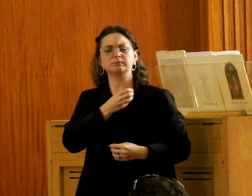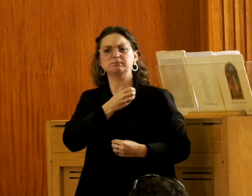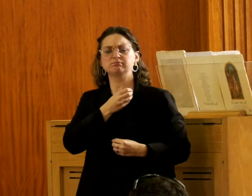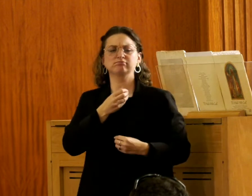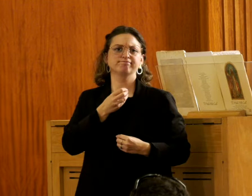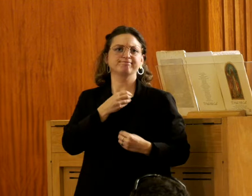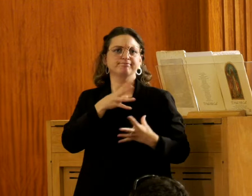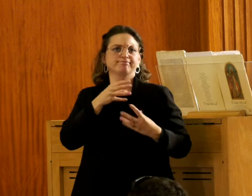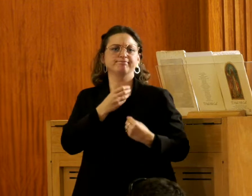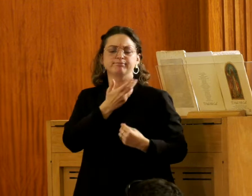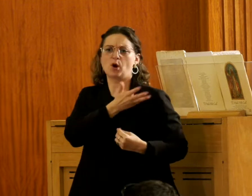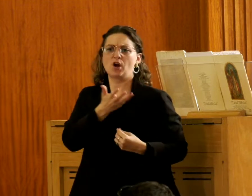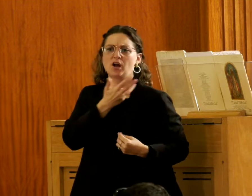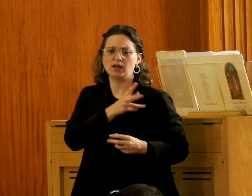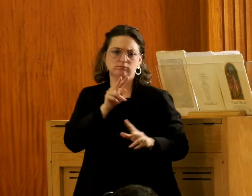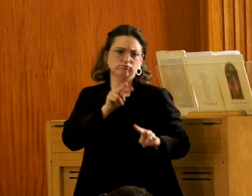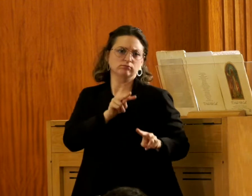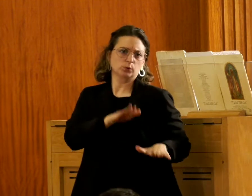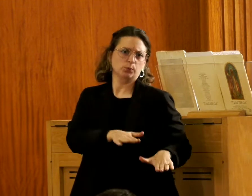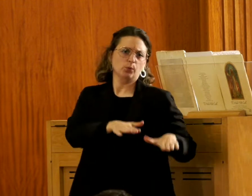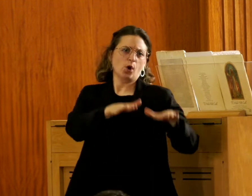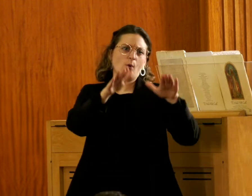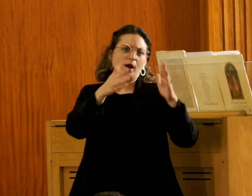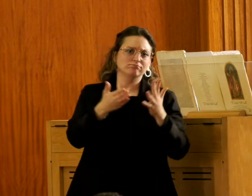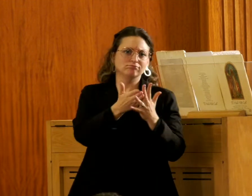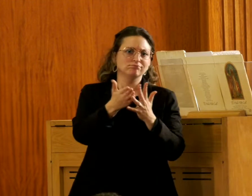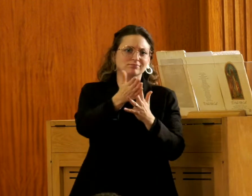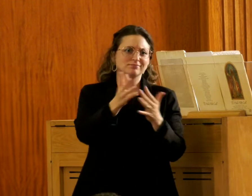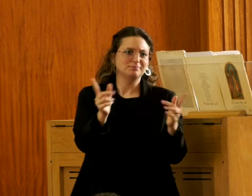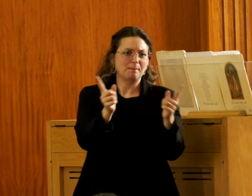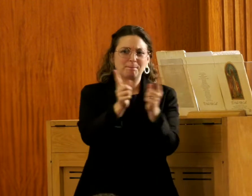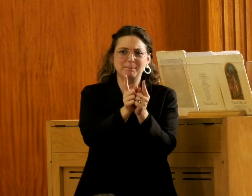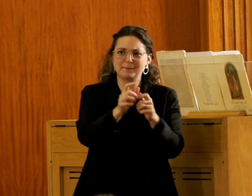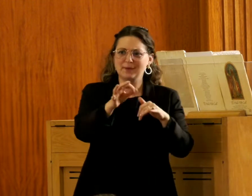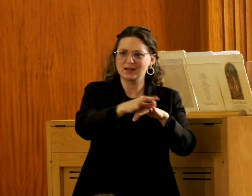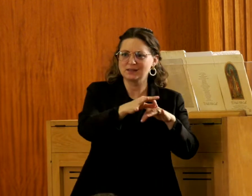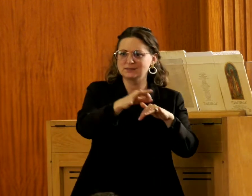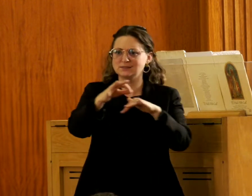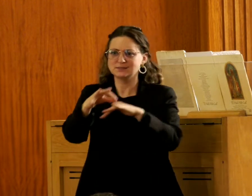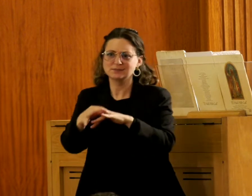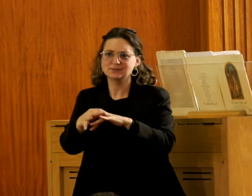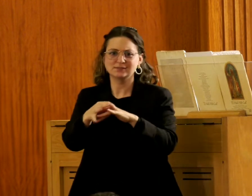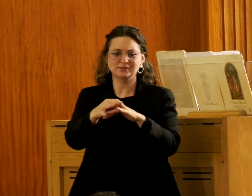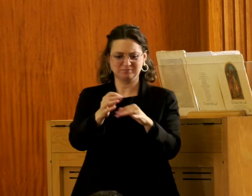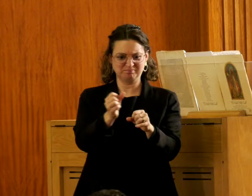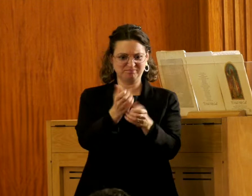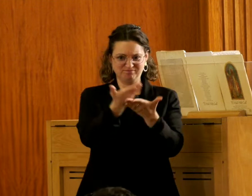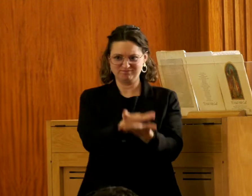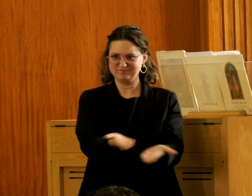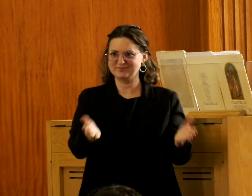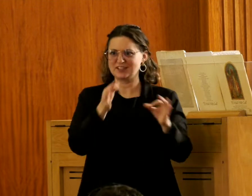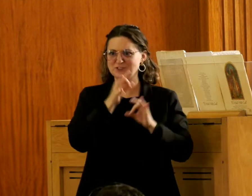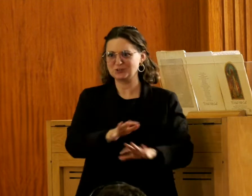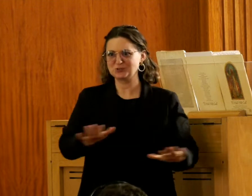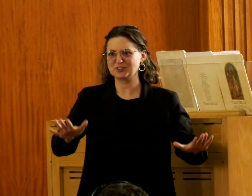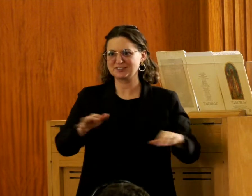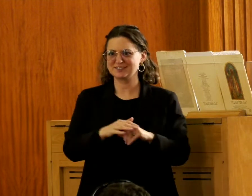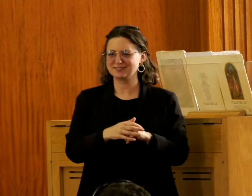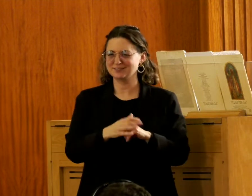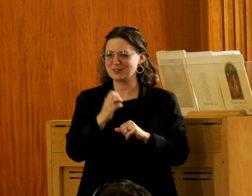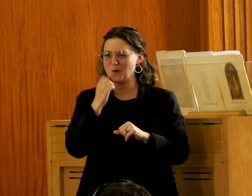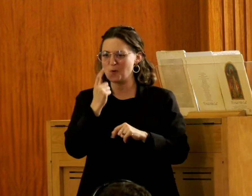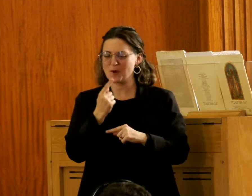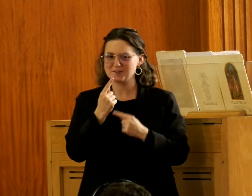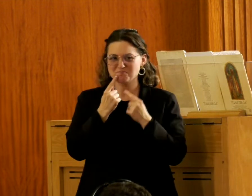seeing her children grow and make their way in life, find their partners and have their own families. With a twinkle in her eye, a